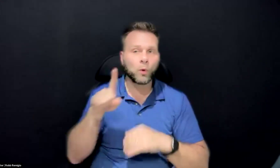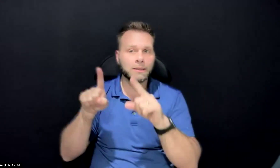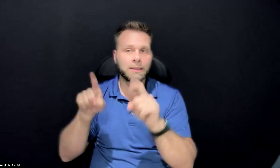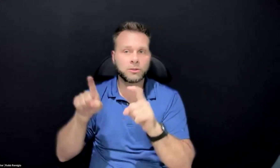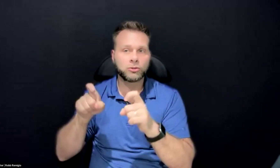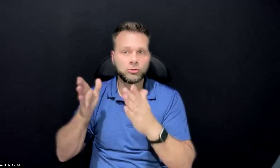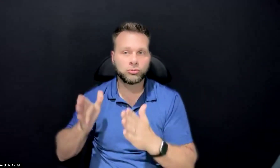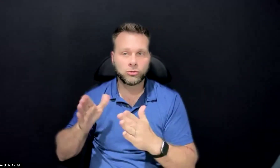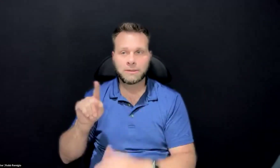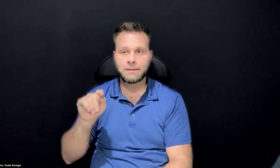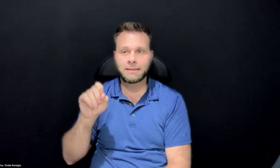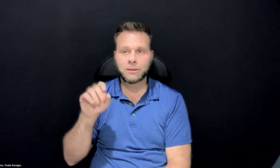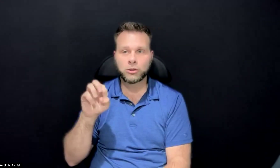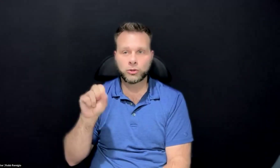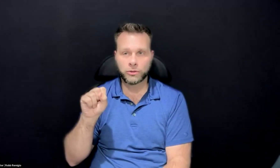So